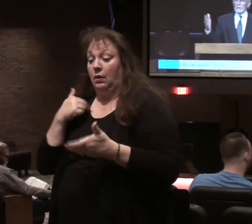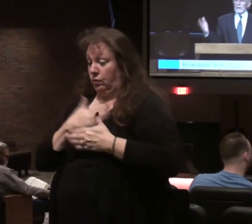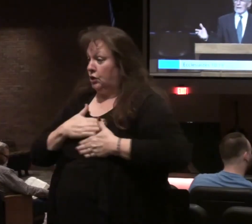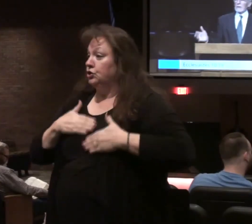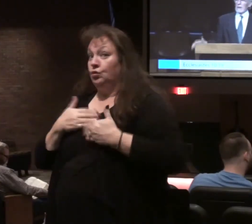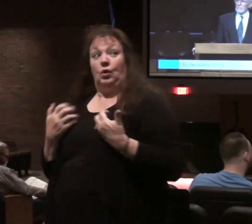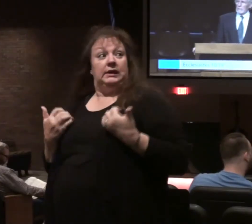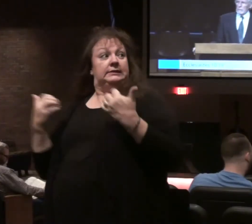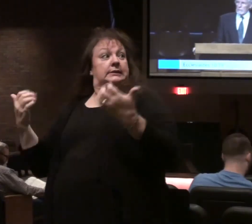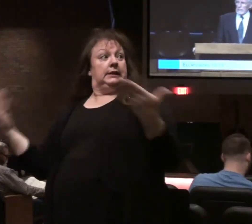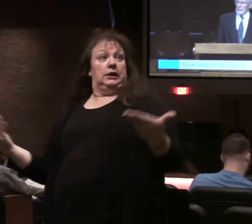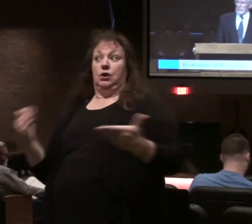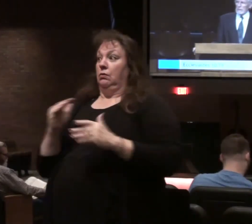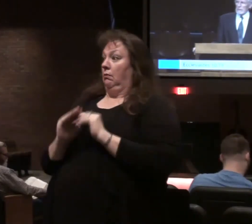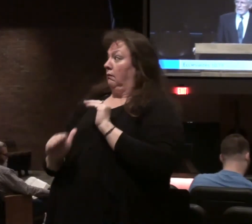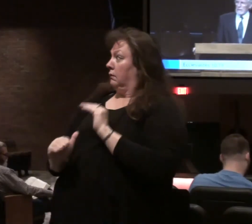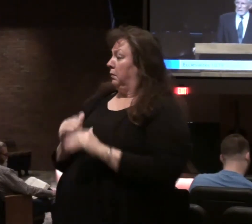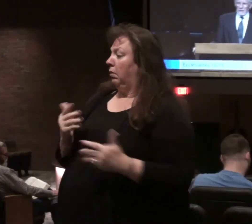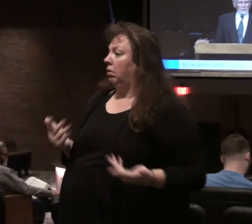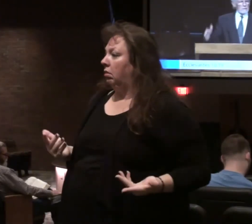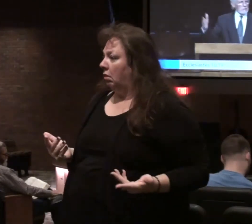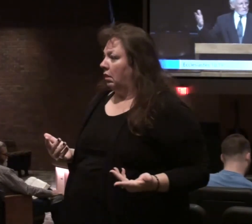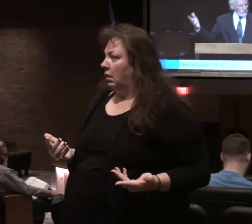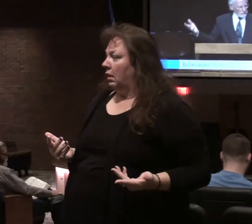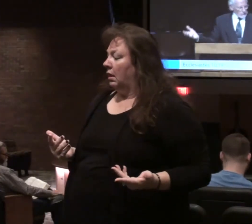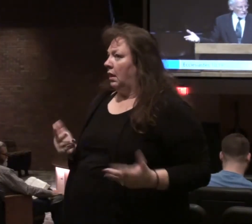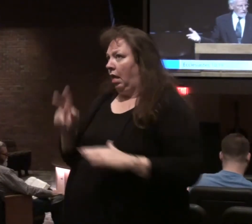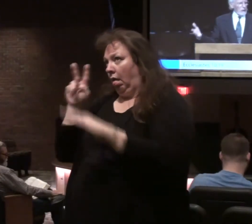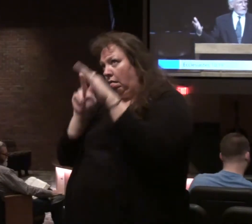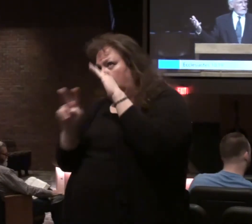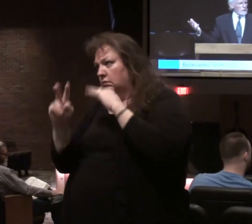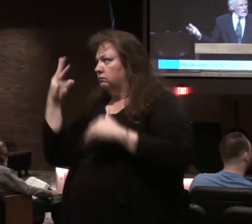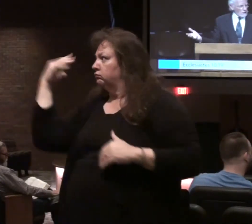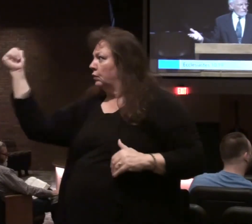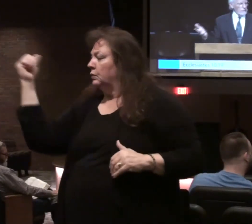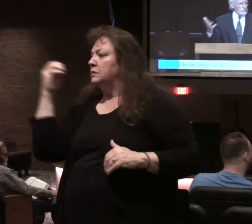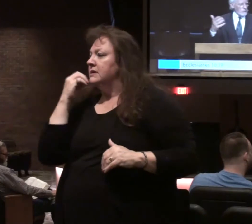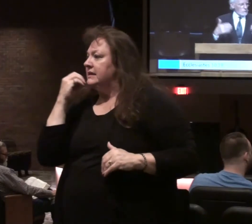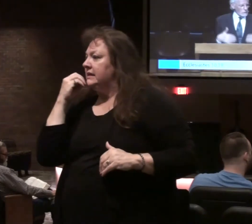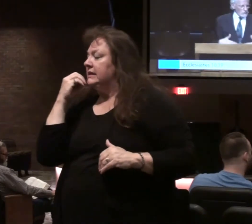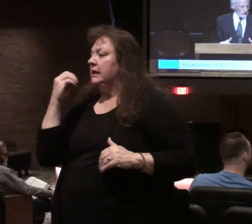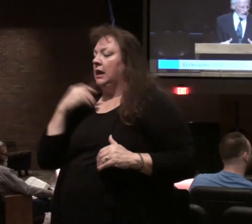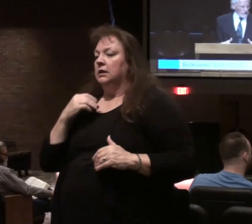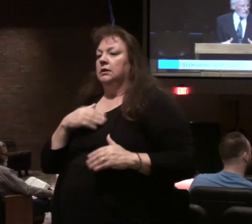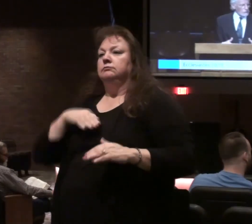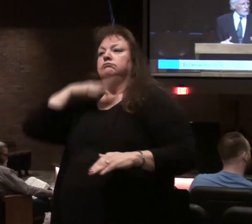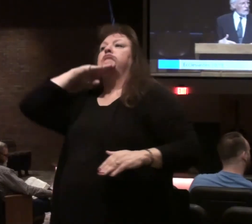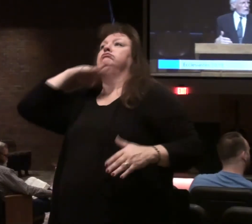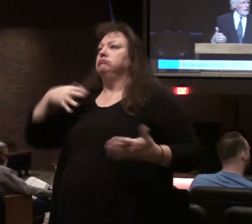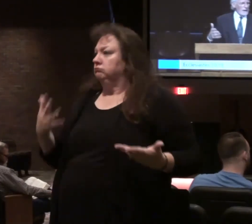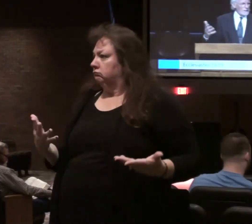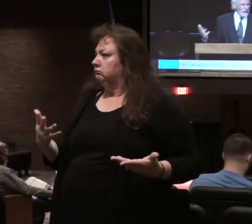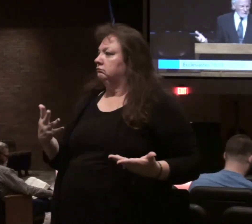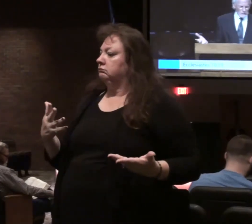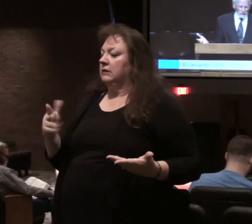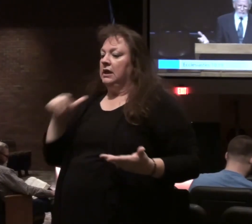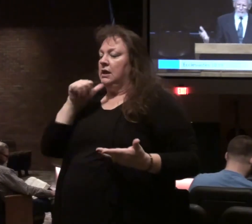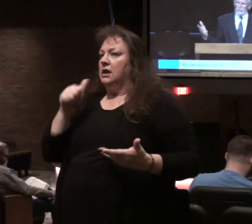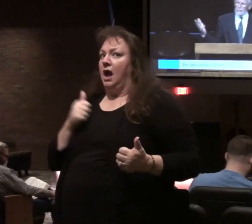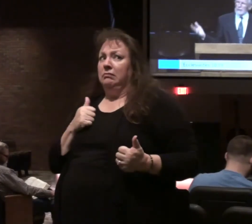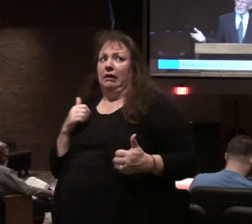enjoy sitting here comfortably and then looking forward to going out and eating food that will sustain us and